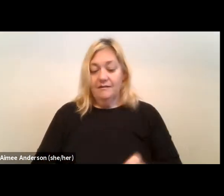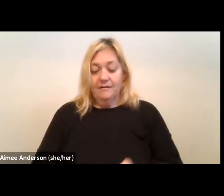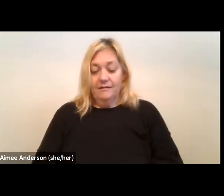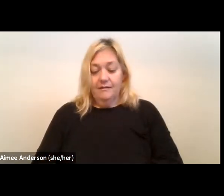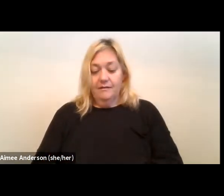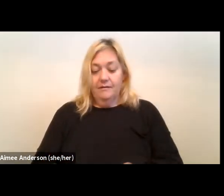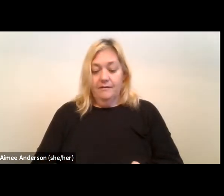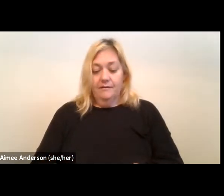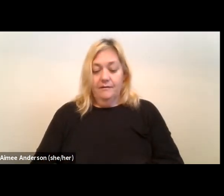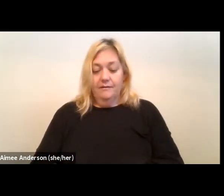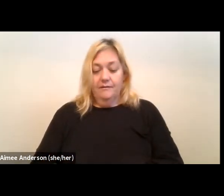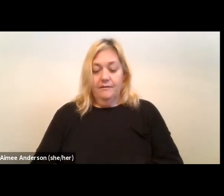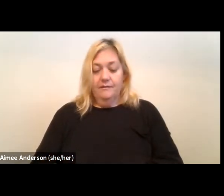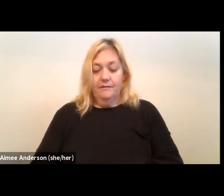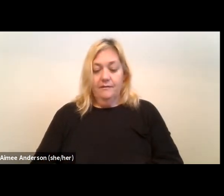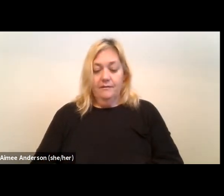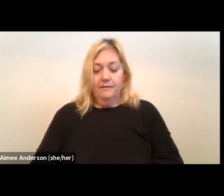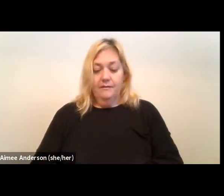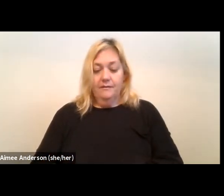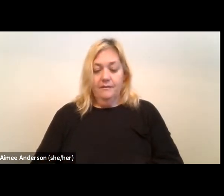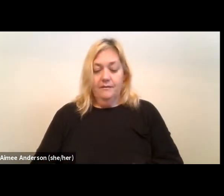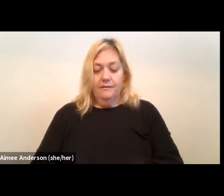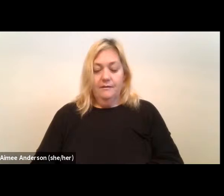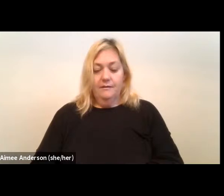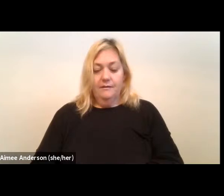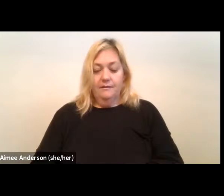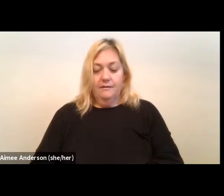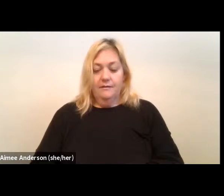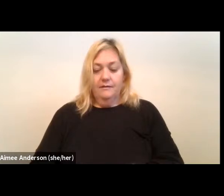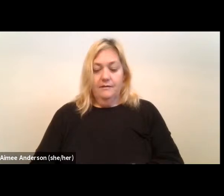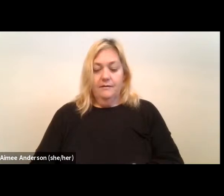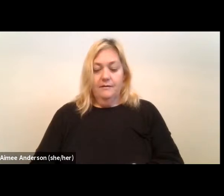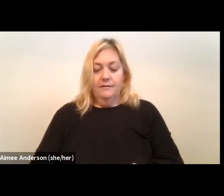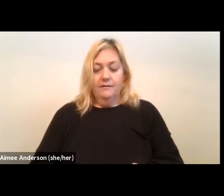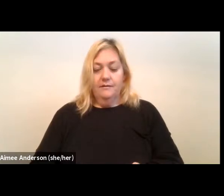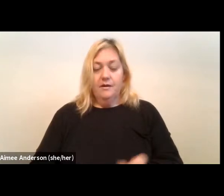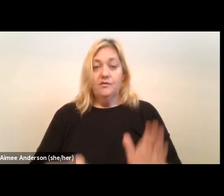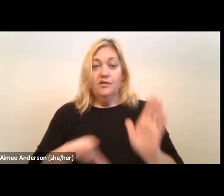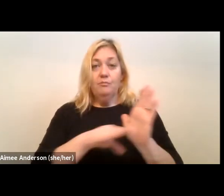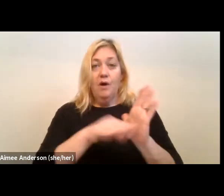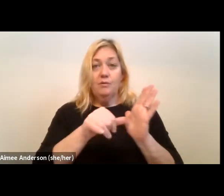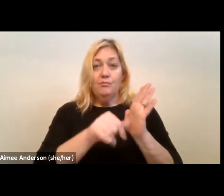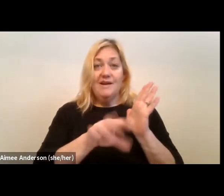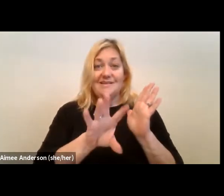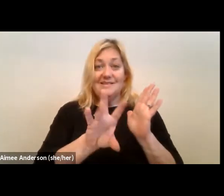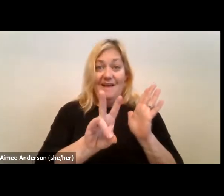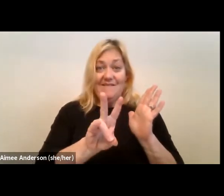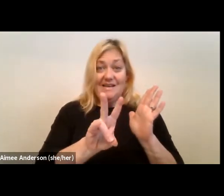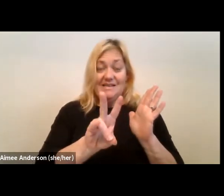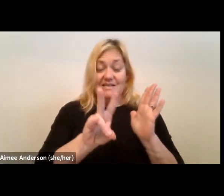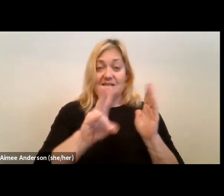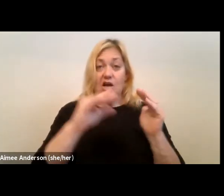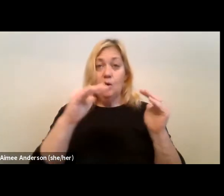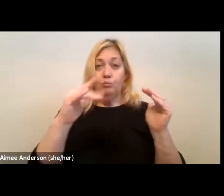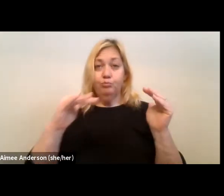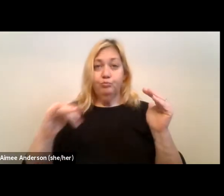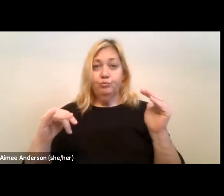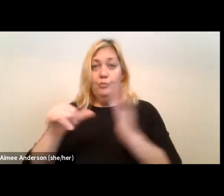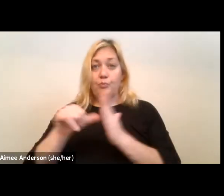that agenda starts at the bottom of page 7 and goes to page